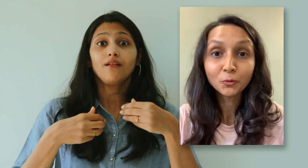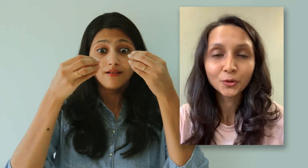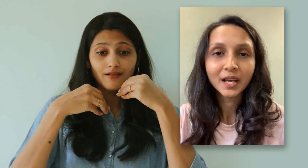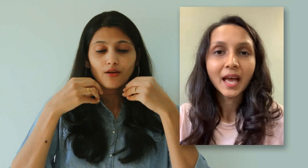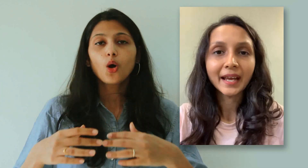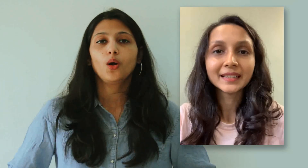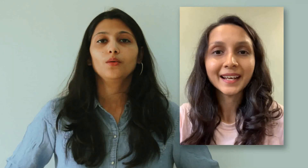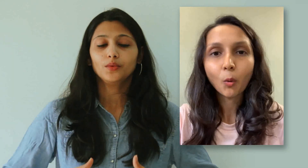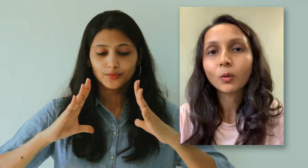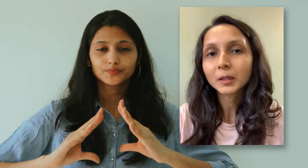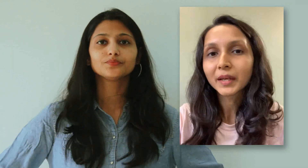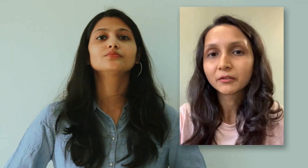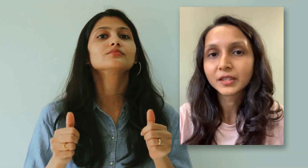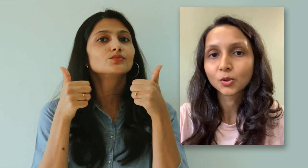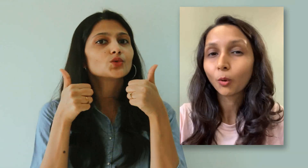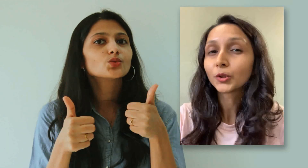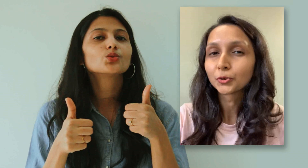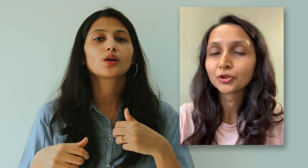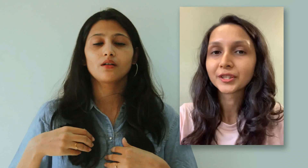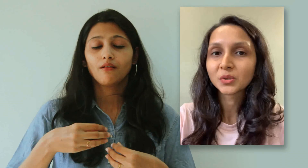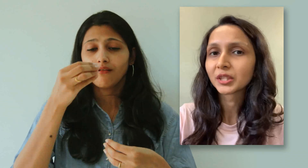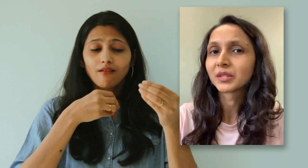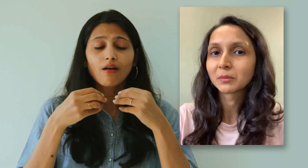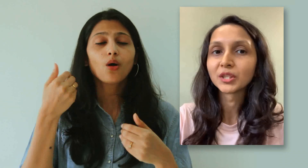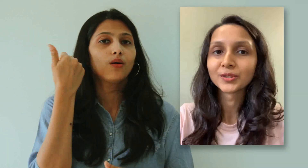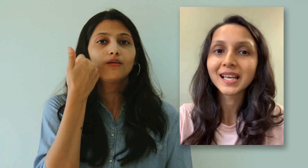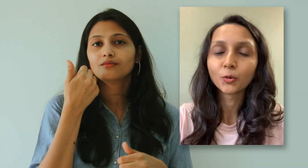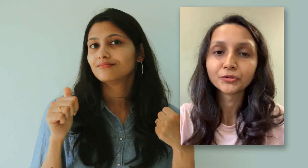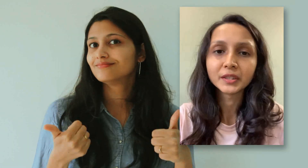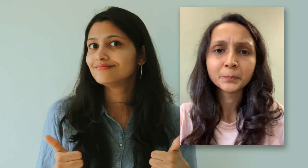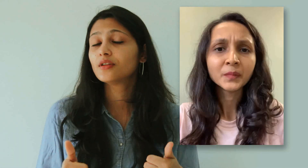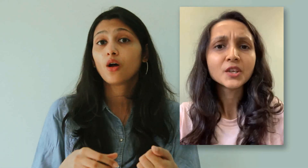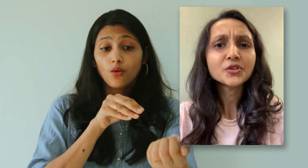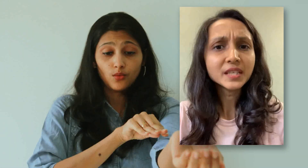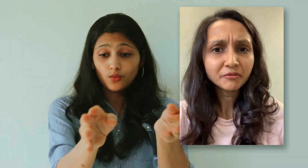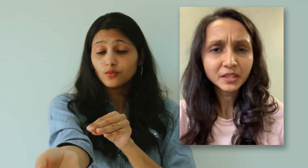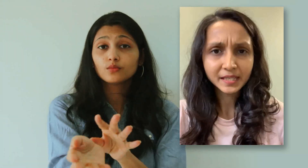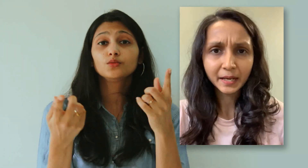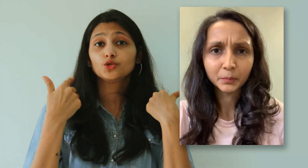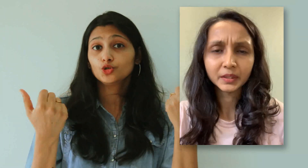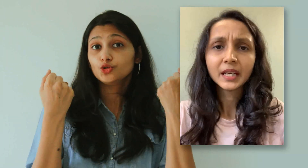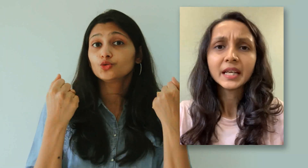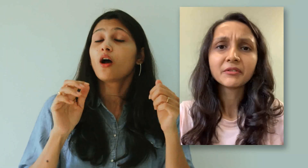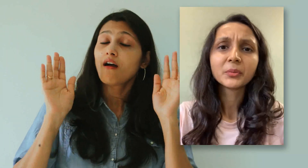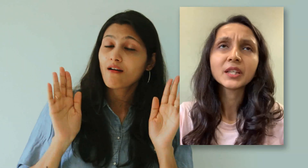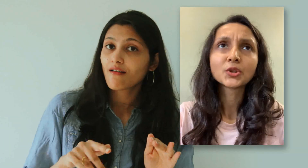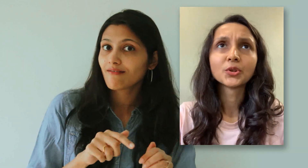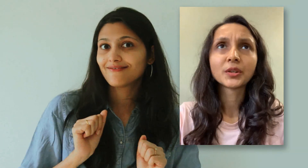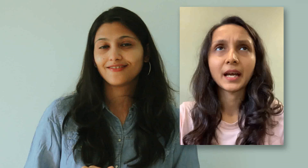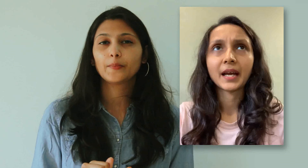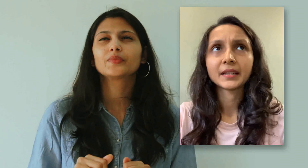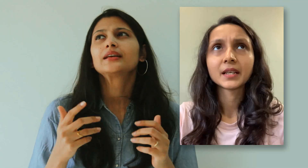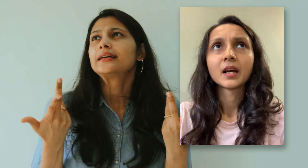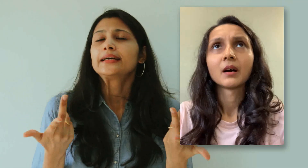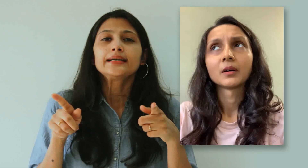as food and get all the benefits, all the nutrients, vitamins, minerals out of it. So say for example, if we are to